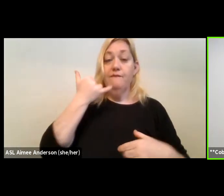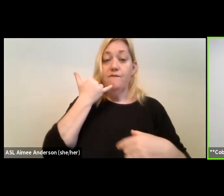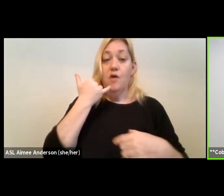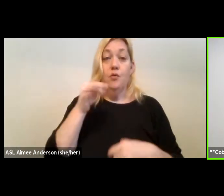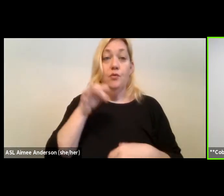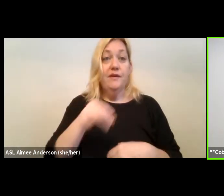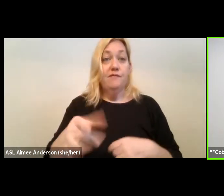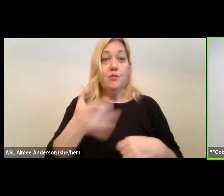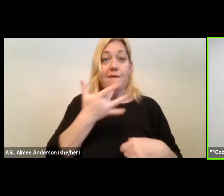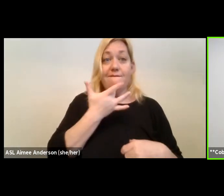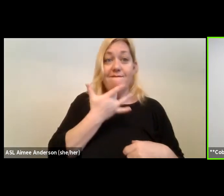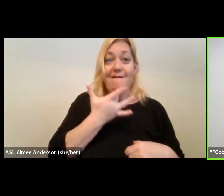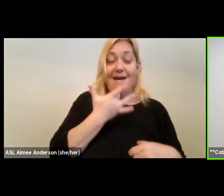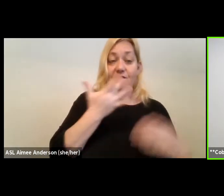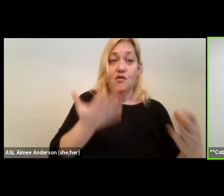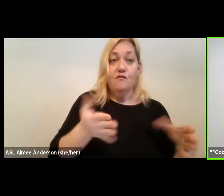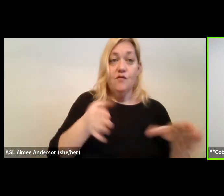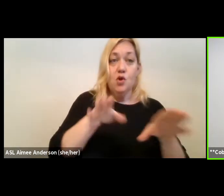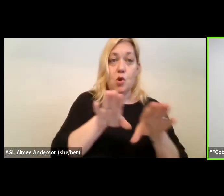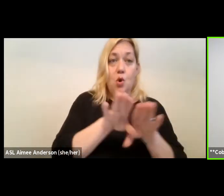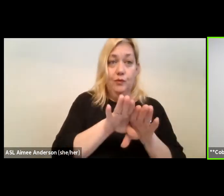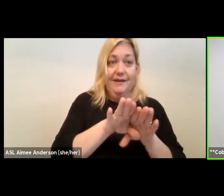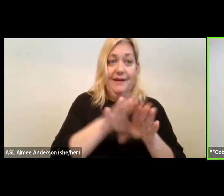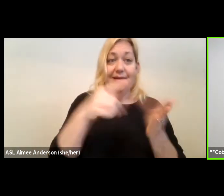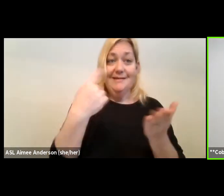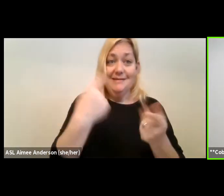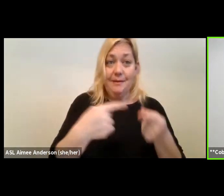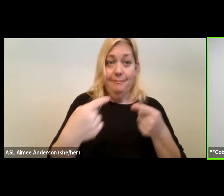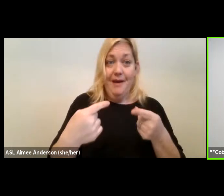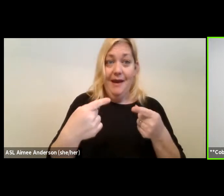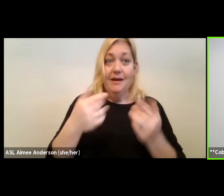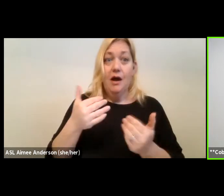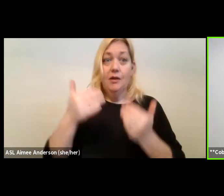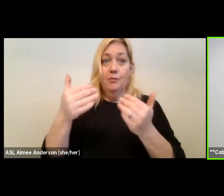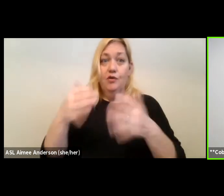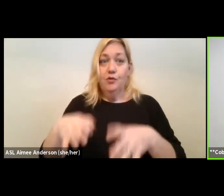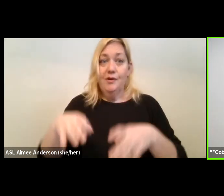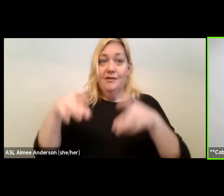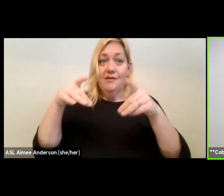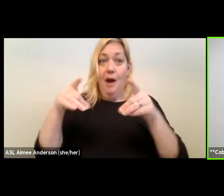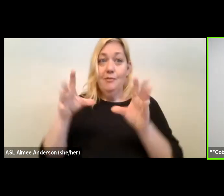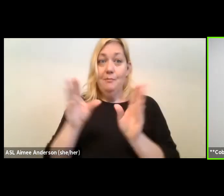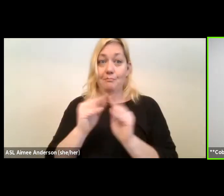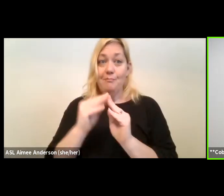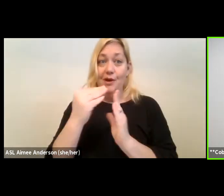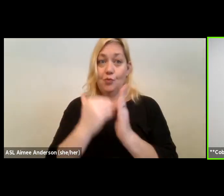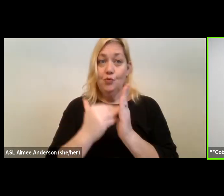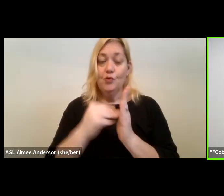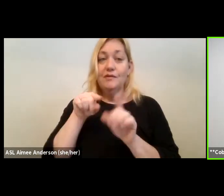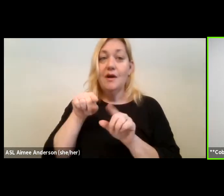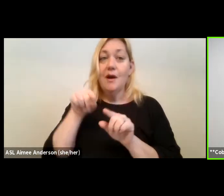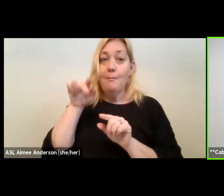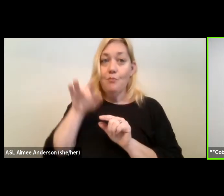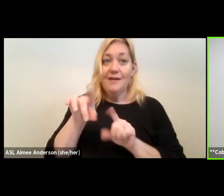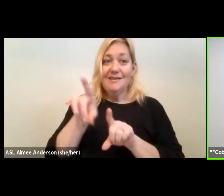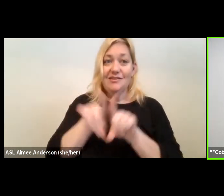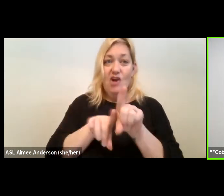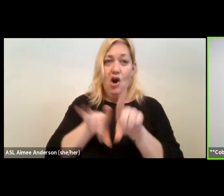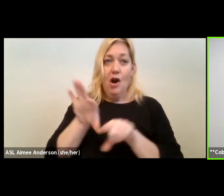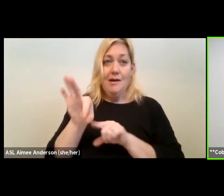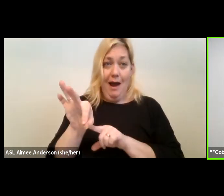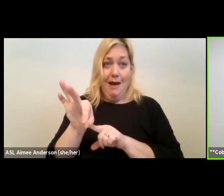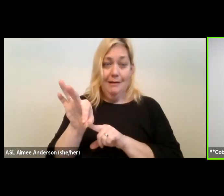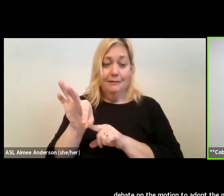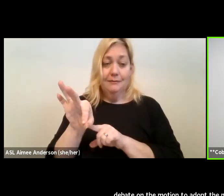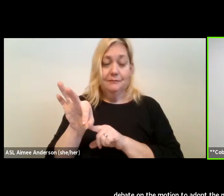you are in favor of closing debate on the motion to adopt the meeting rules, please press *9 at this time.